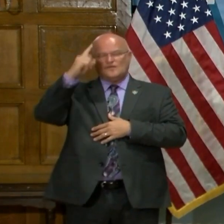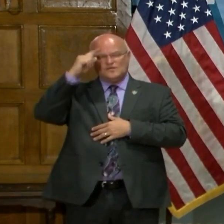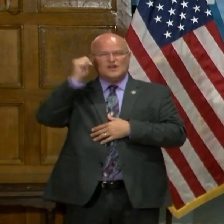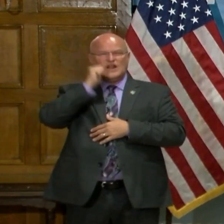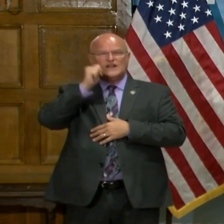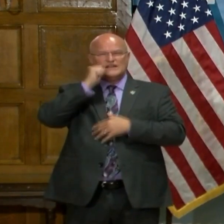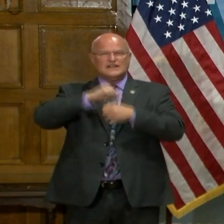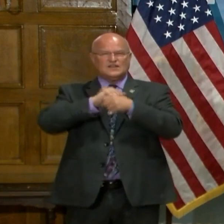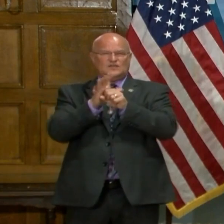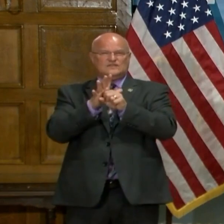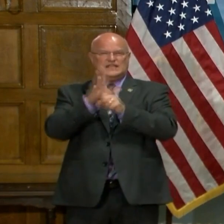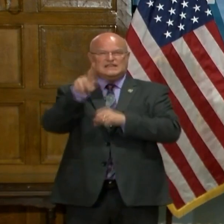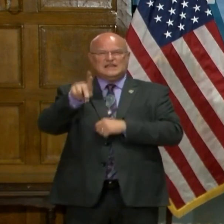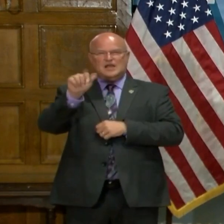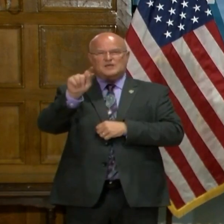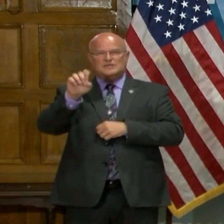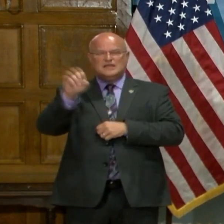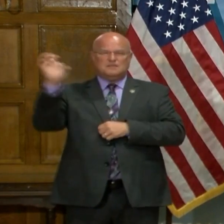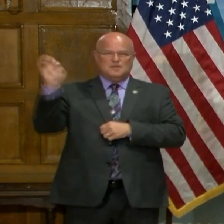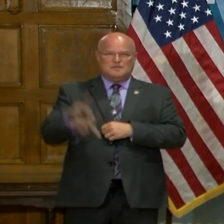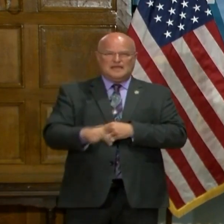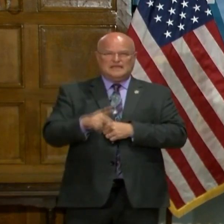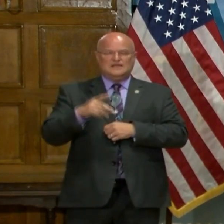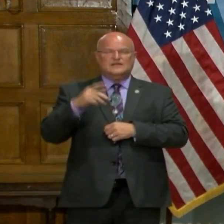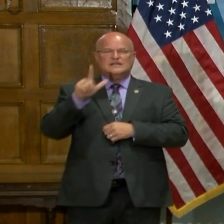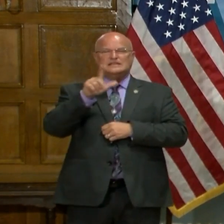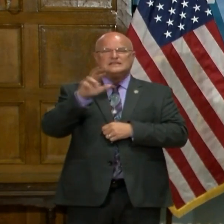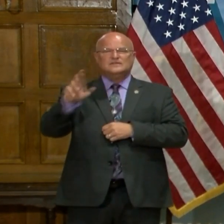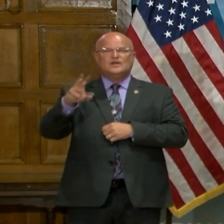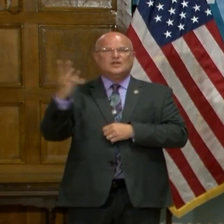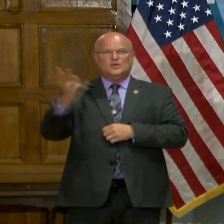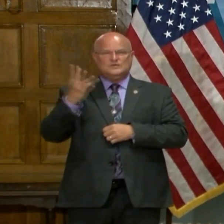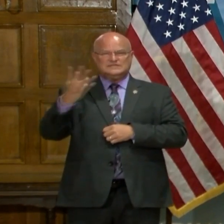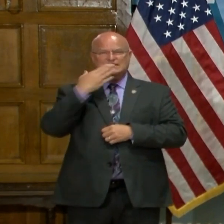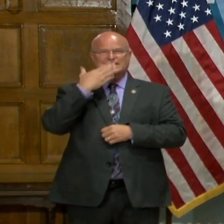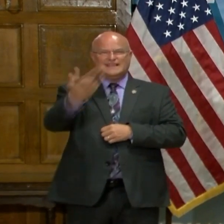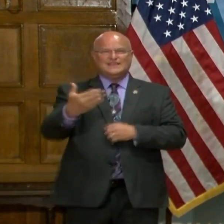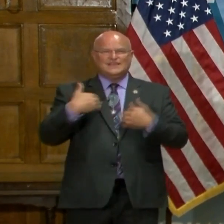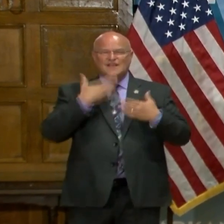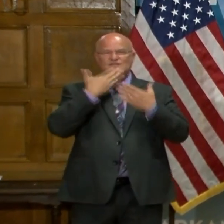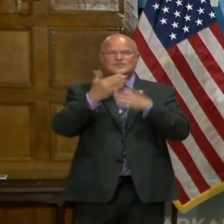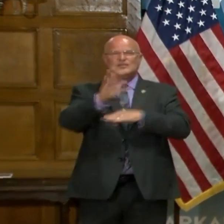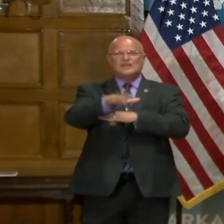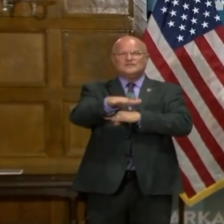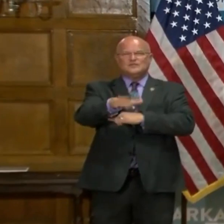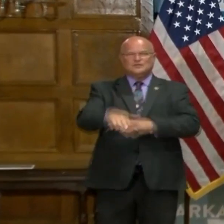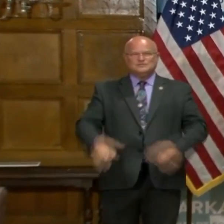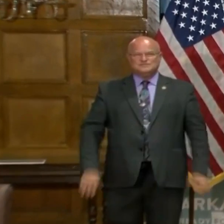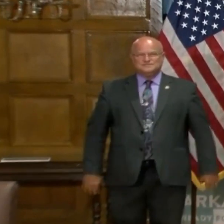daily COVID-19 update and be back here in Little Rock on Wednesday. Thank you. Have a good afternoon.